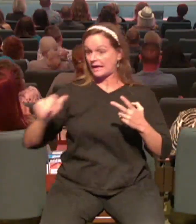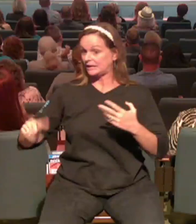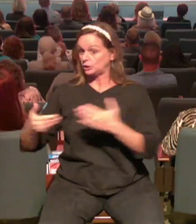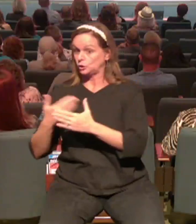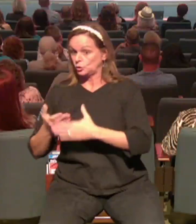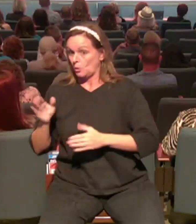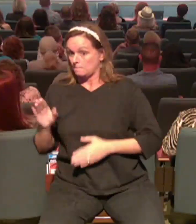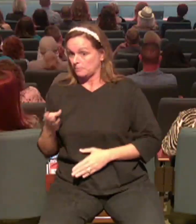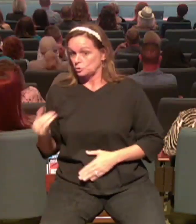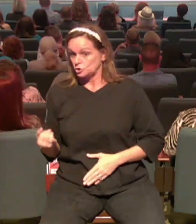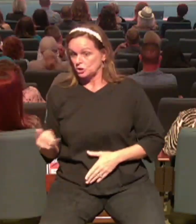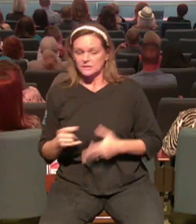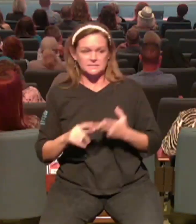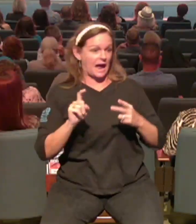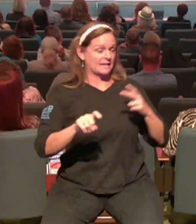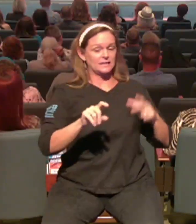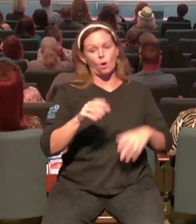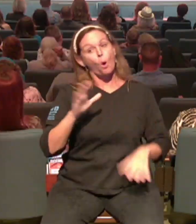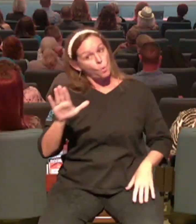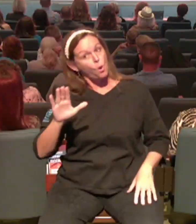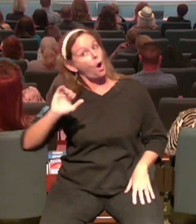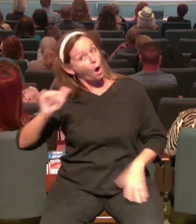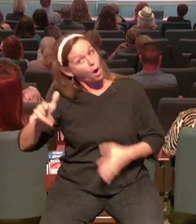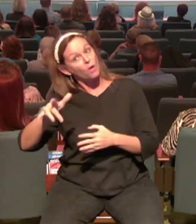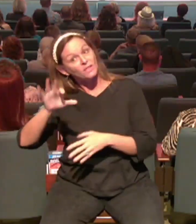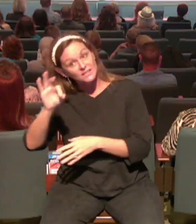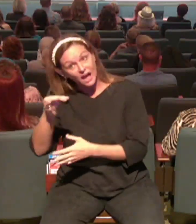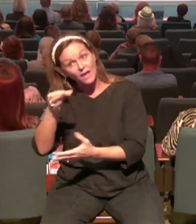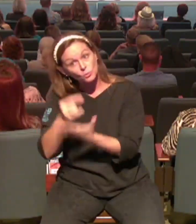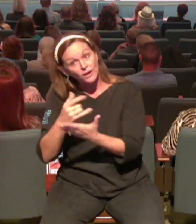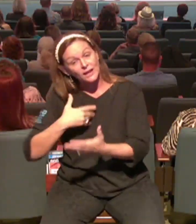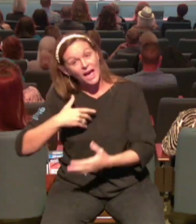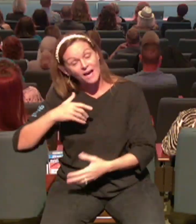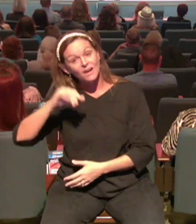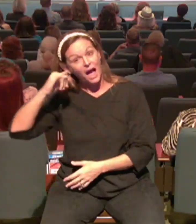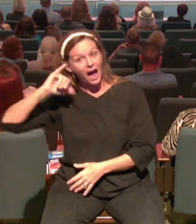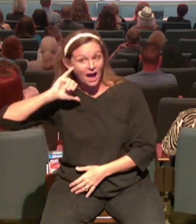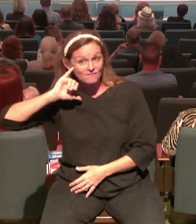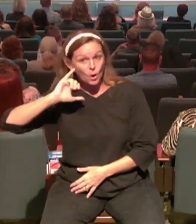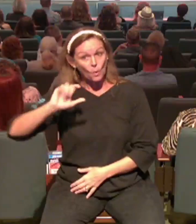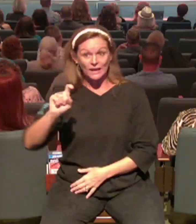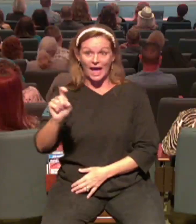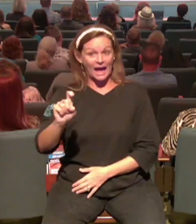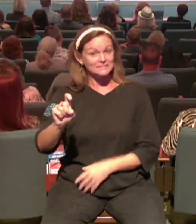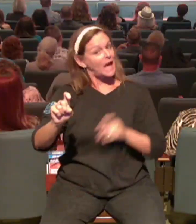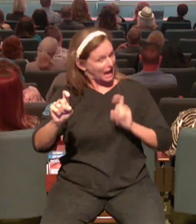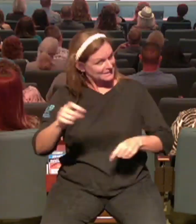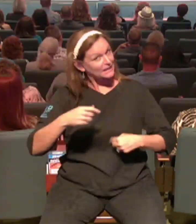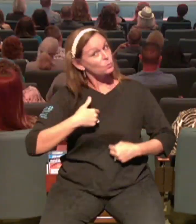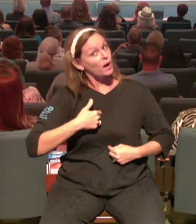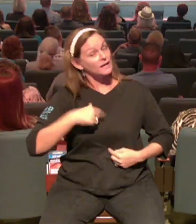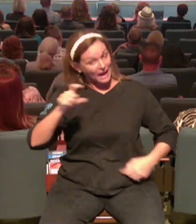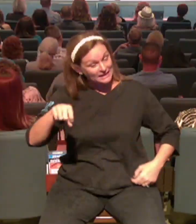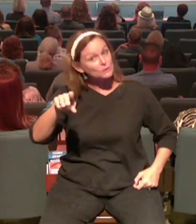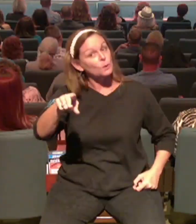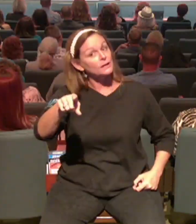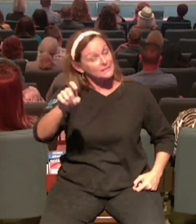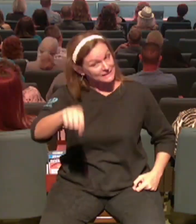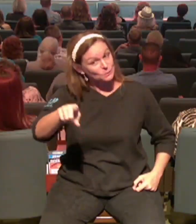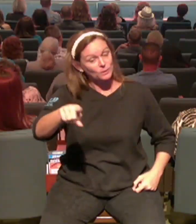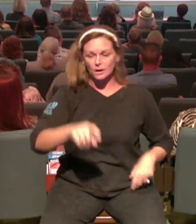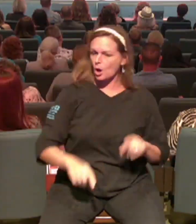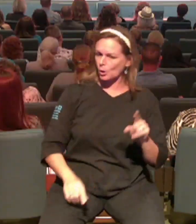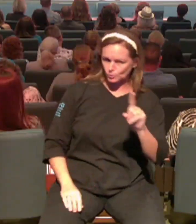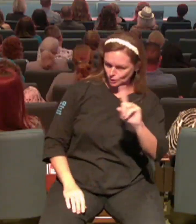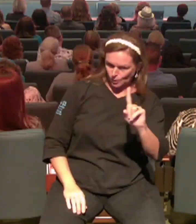get, you know, dad, all the other ninth graders have iPhone Xs, you know, come on, I got to get an iPhone X. No, you don't, boy. When